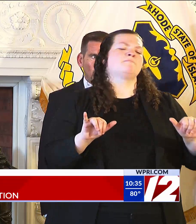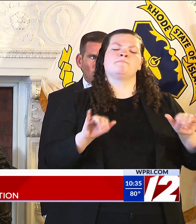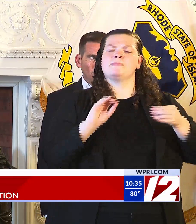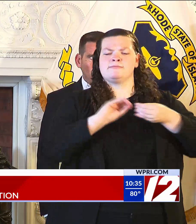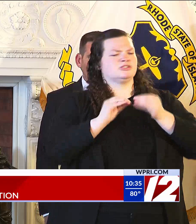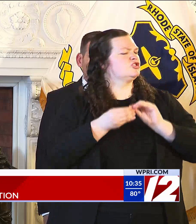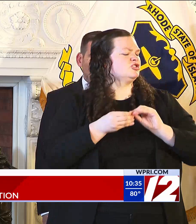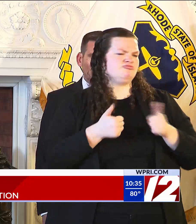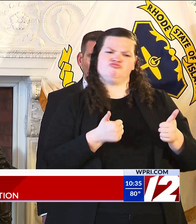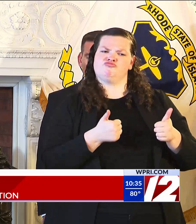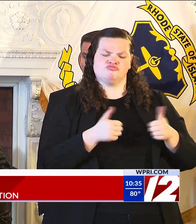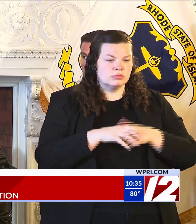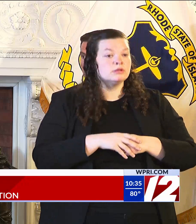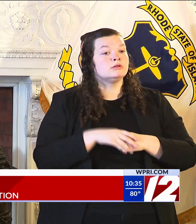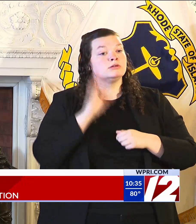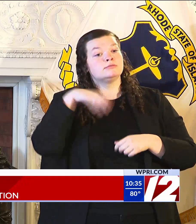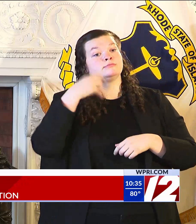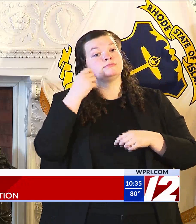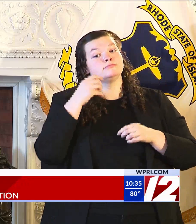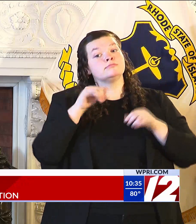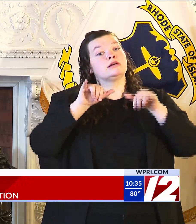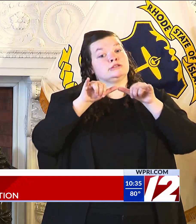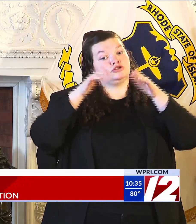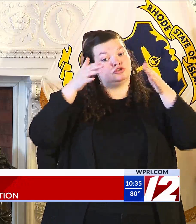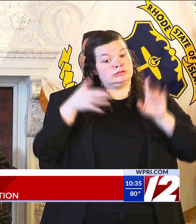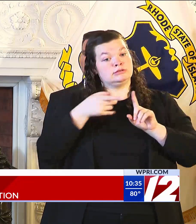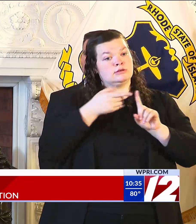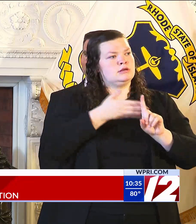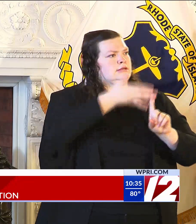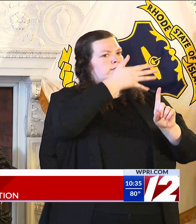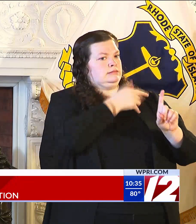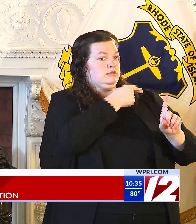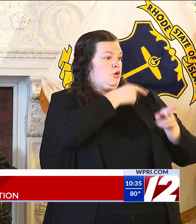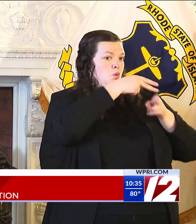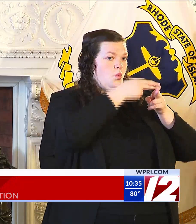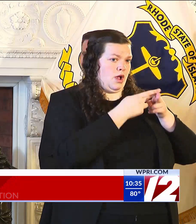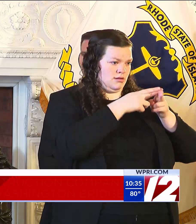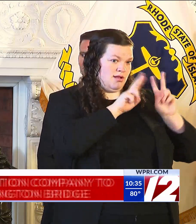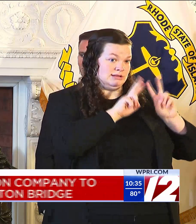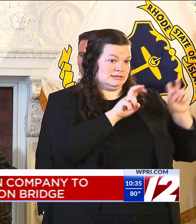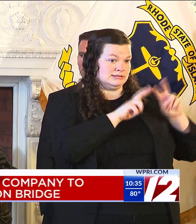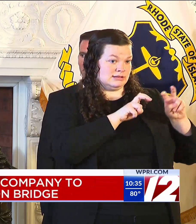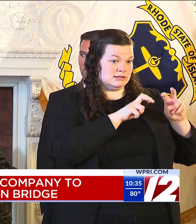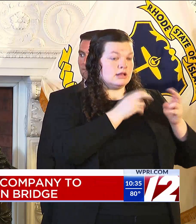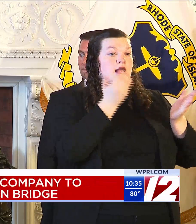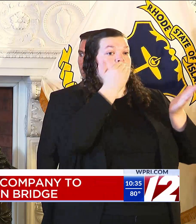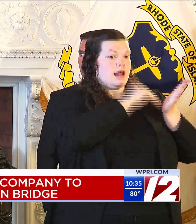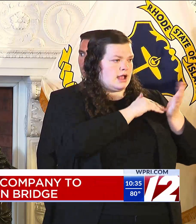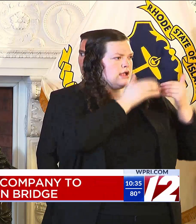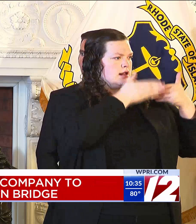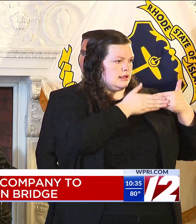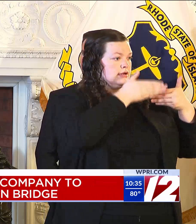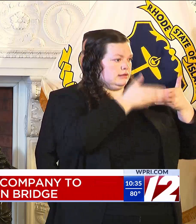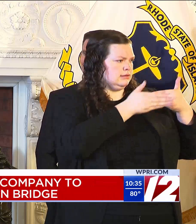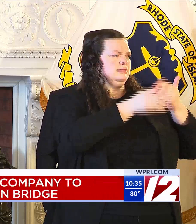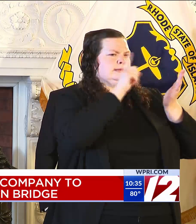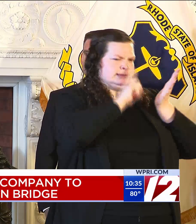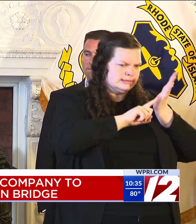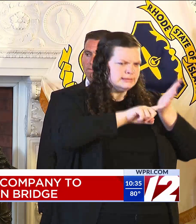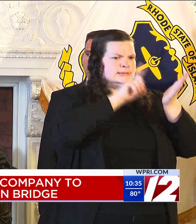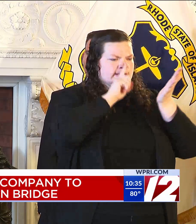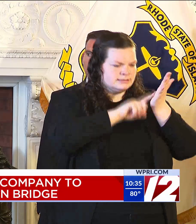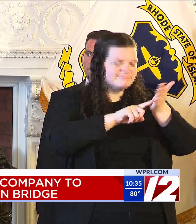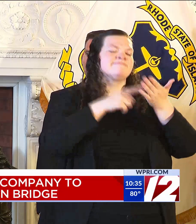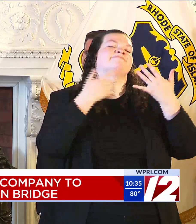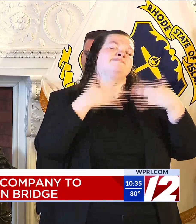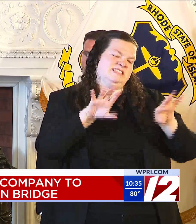engineering company that did the original load assessment reaffirmed that the bridge is safe. It is